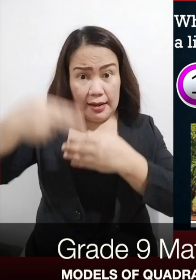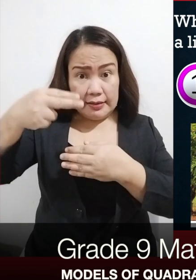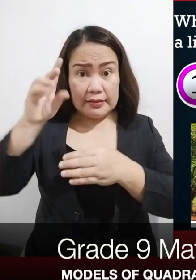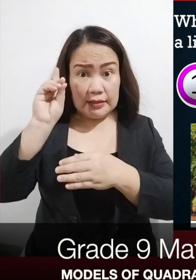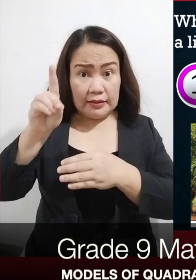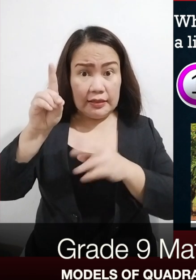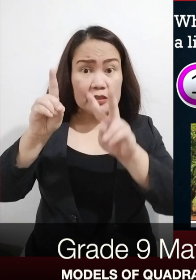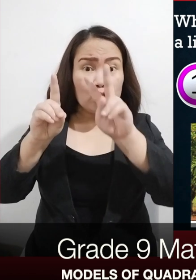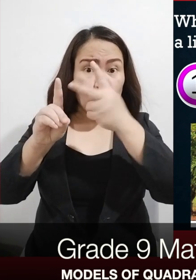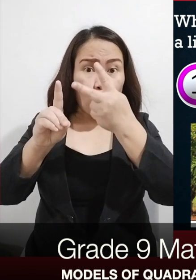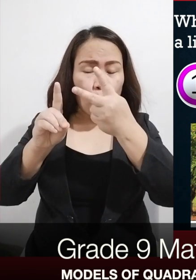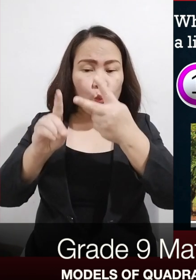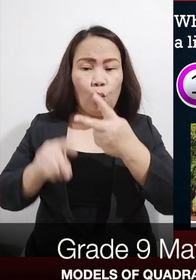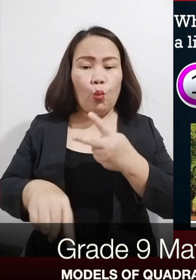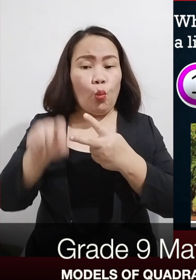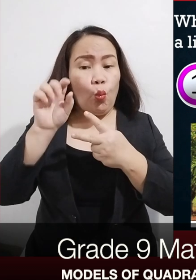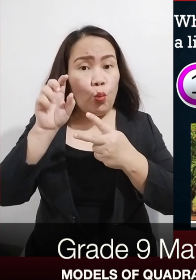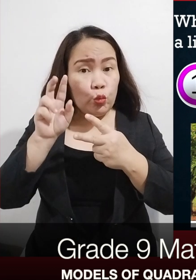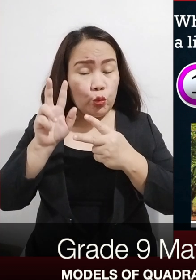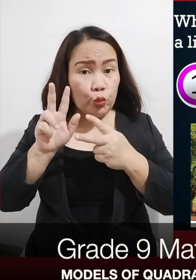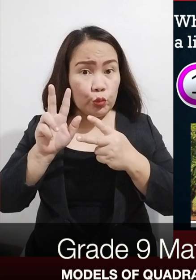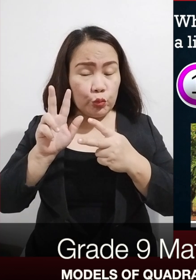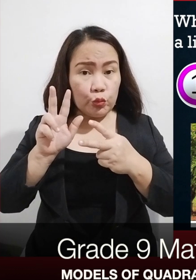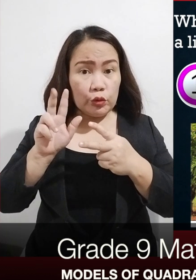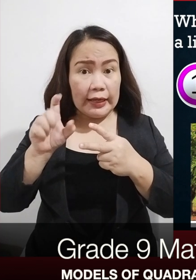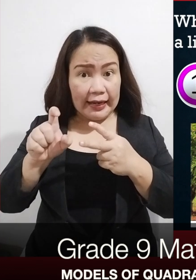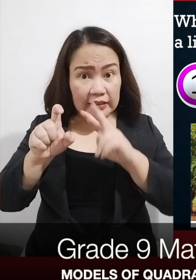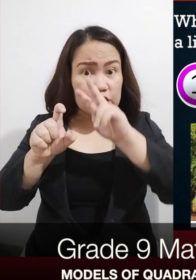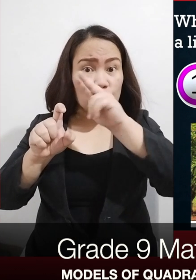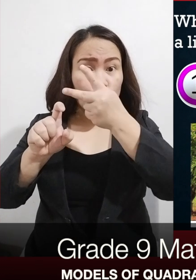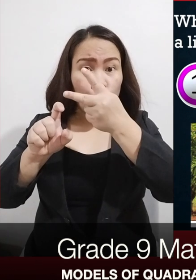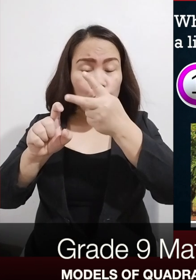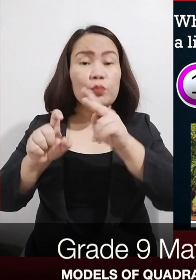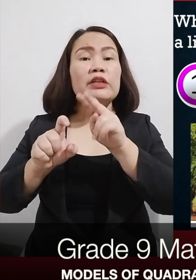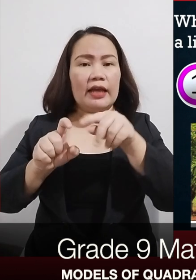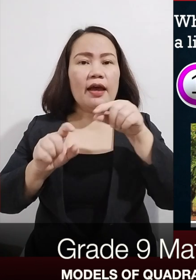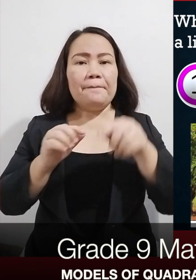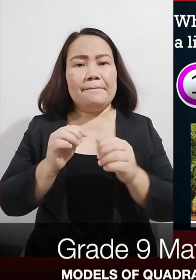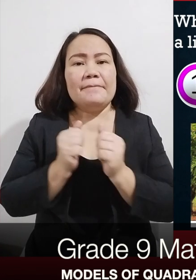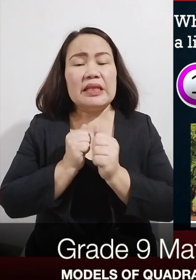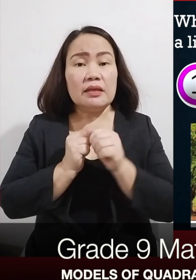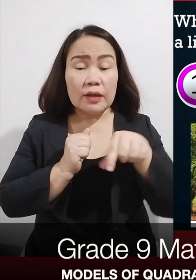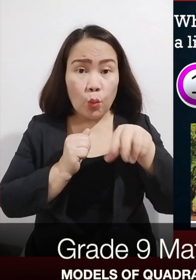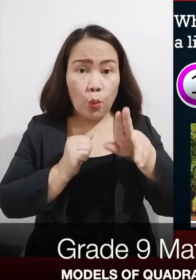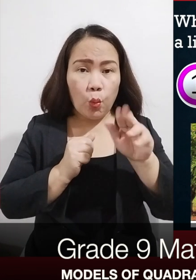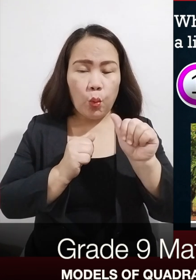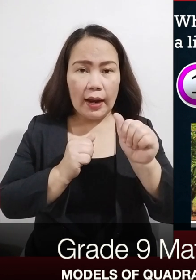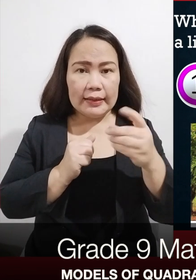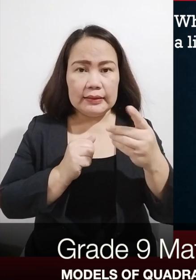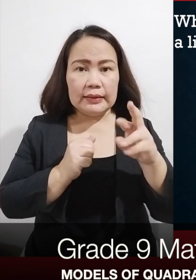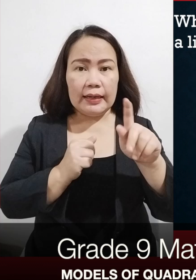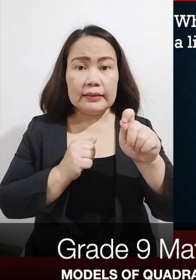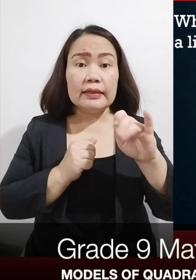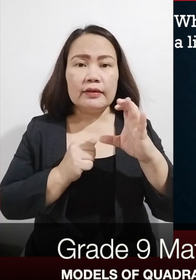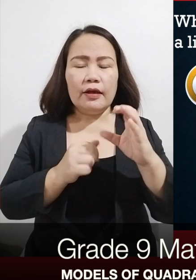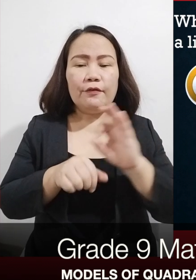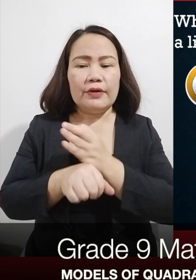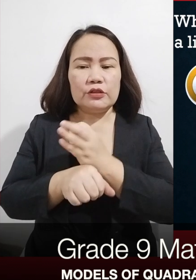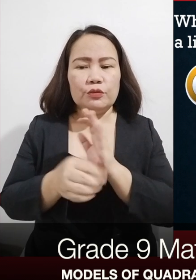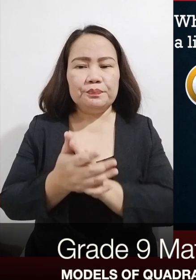variable is 2. Ito siya. So the highest degree is 2. So therefore, this is a quadratic function.